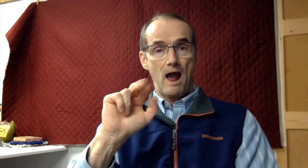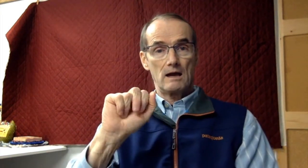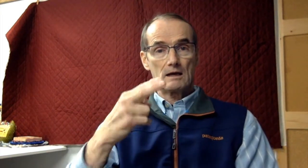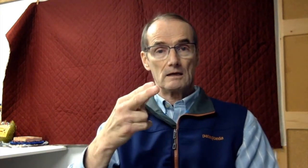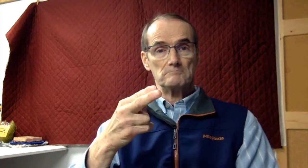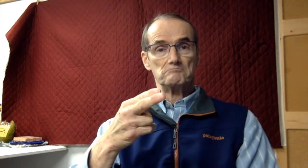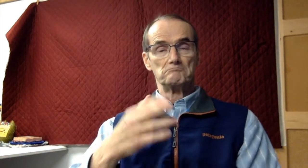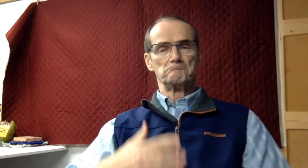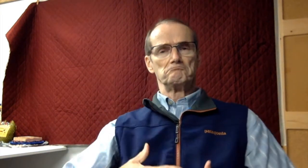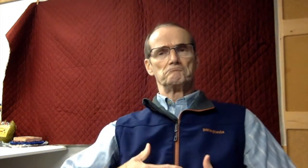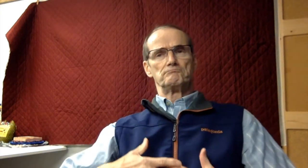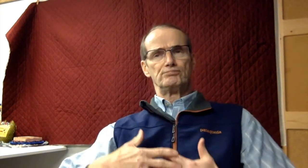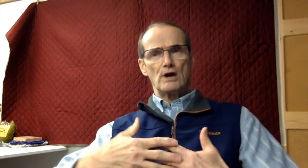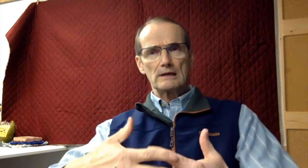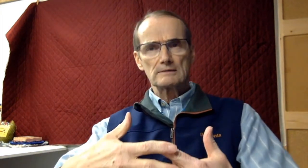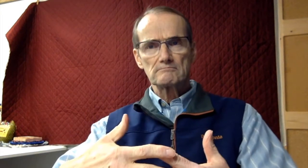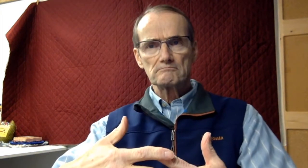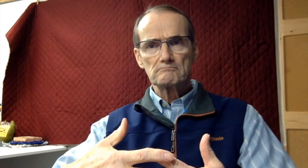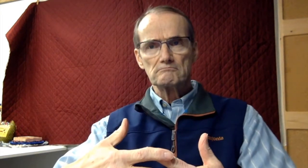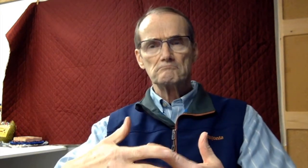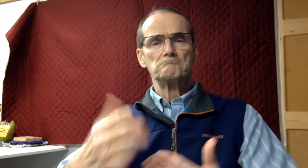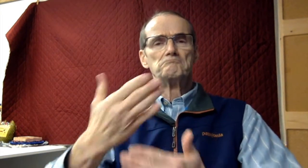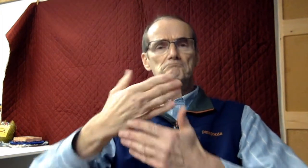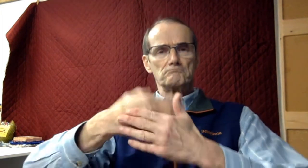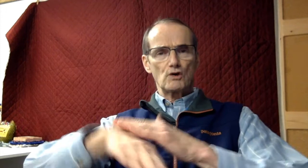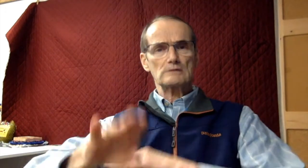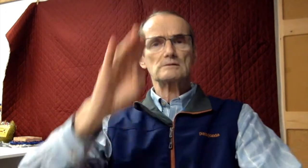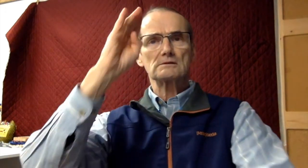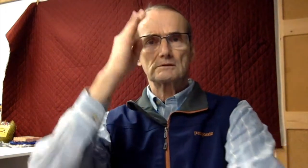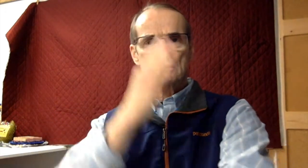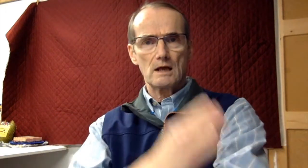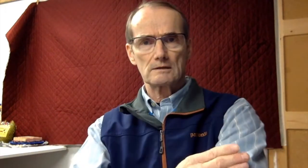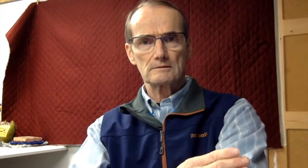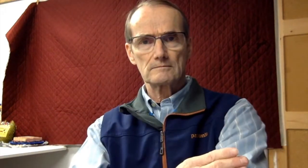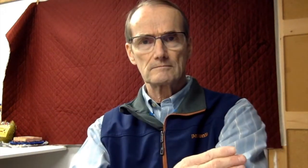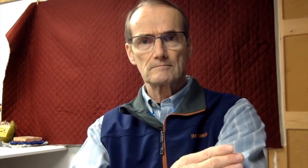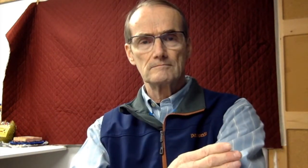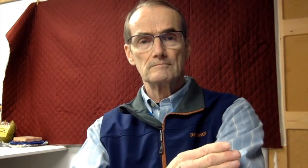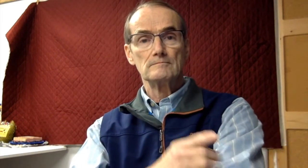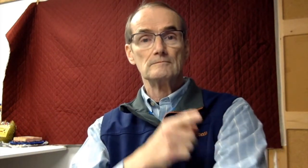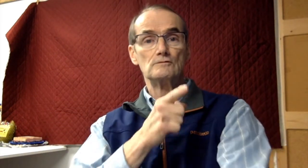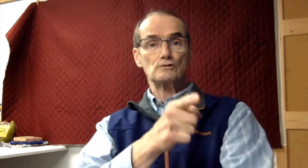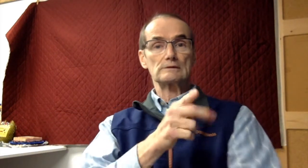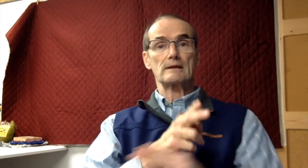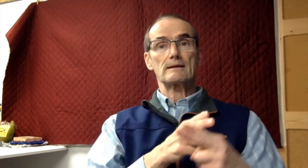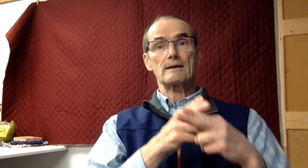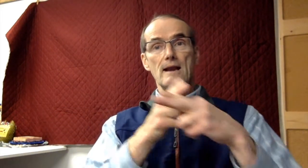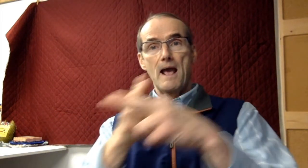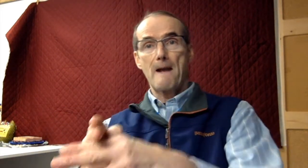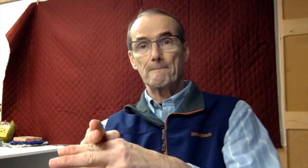In those days, Hannah conceived, and at the end of her term bore a